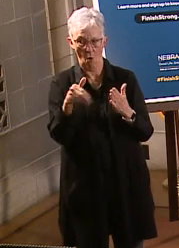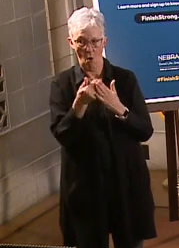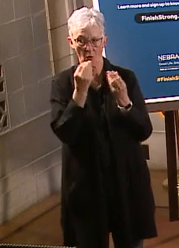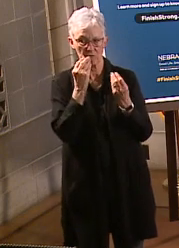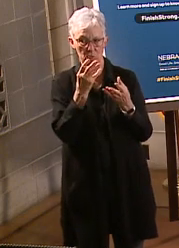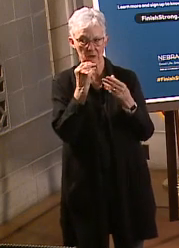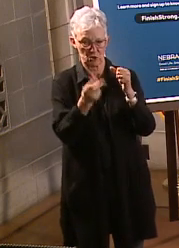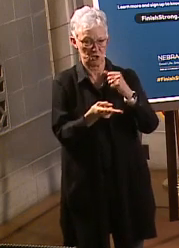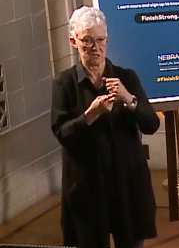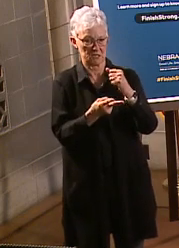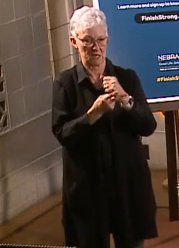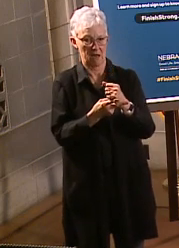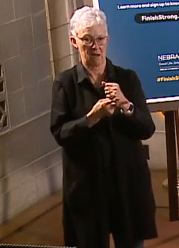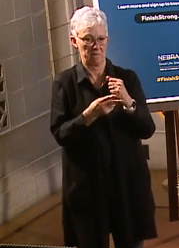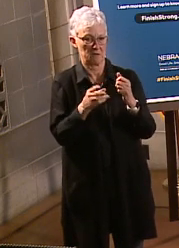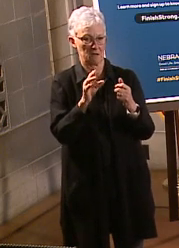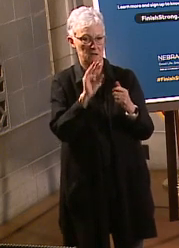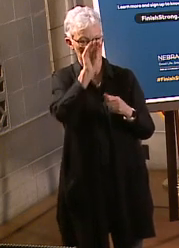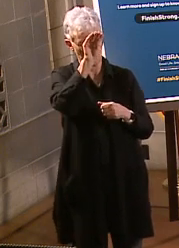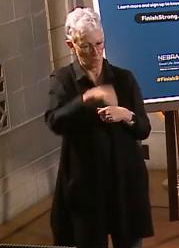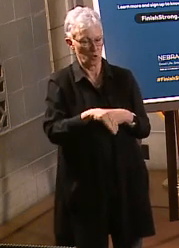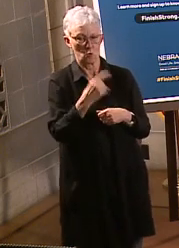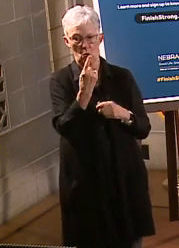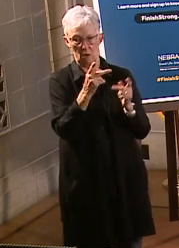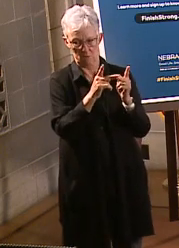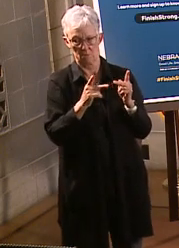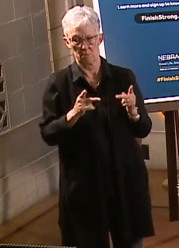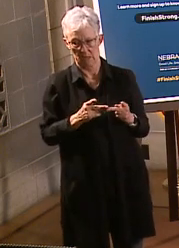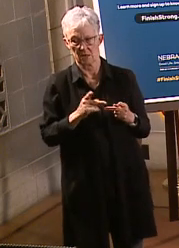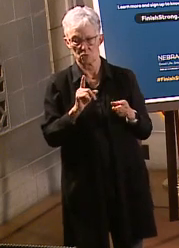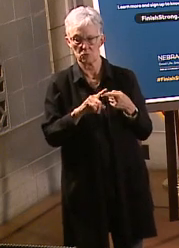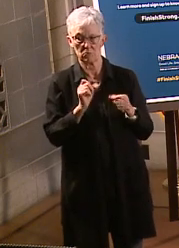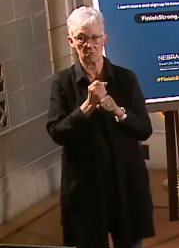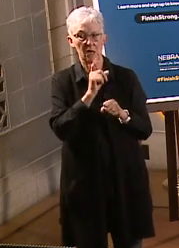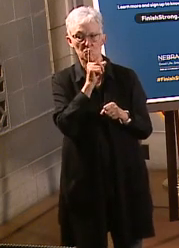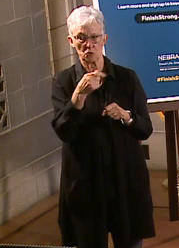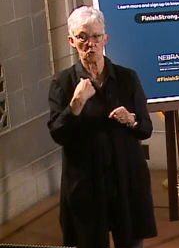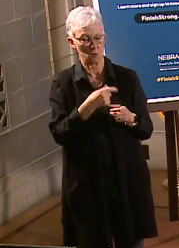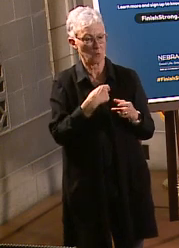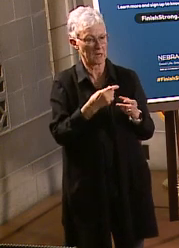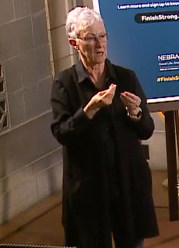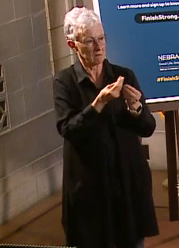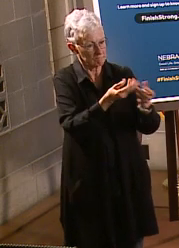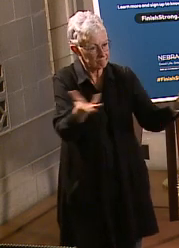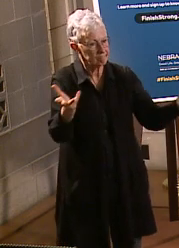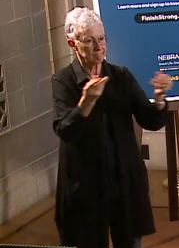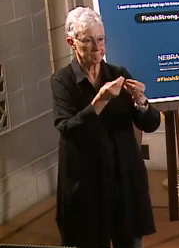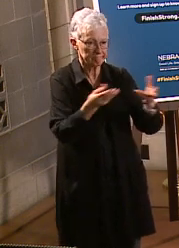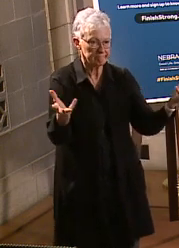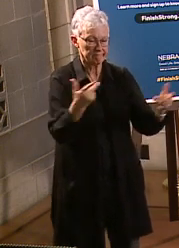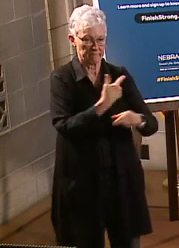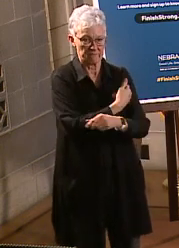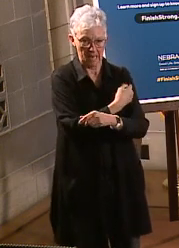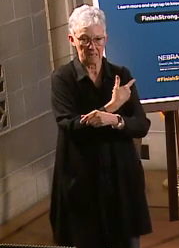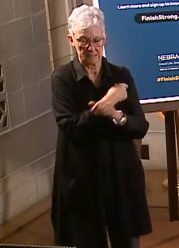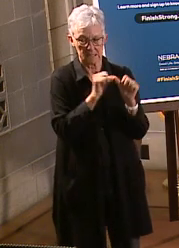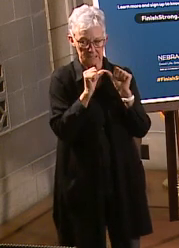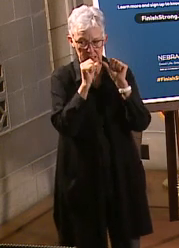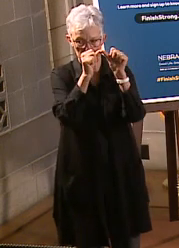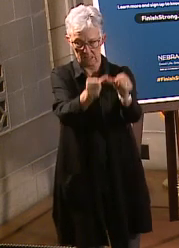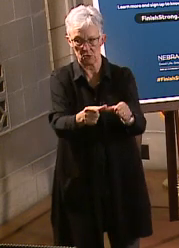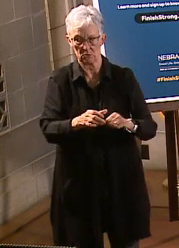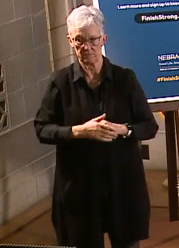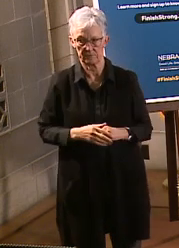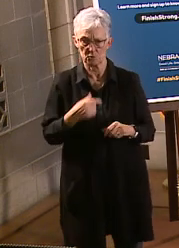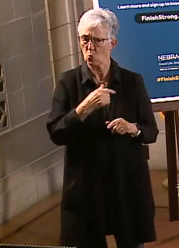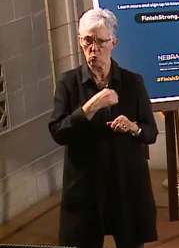and, getting vaccines to people's arms and being able to do a good job with that. So anyway, so we're going to be working to get that rolled out